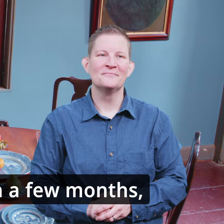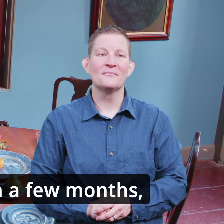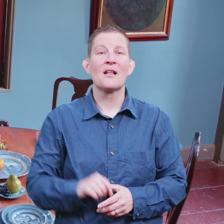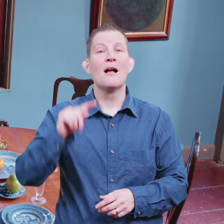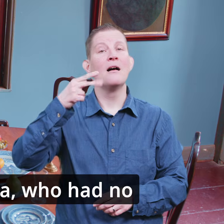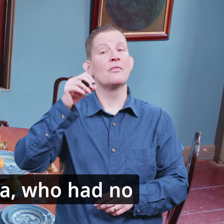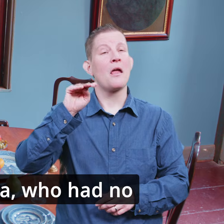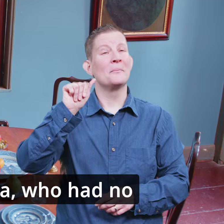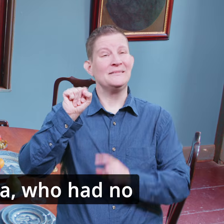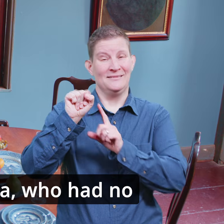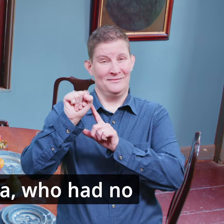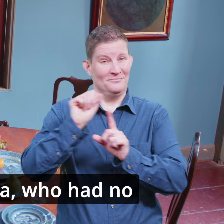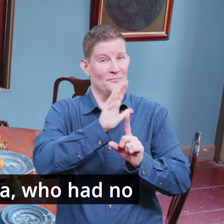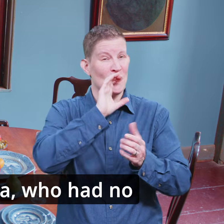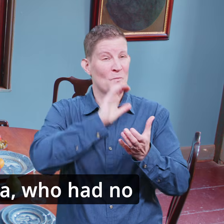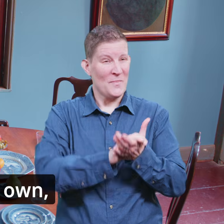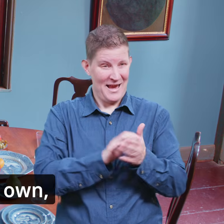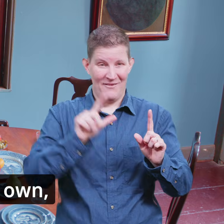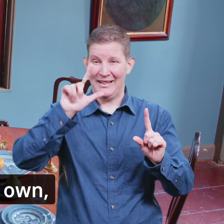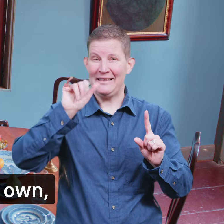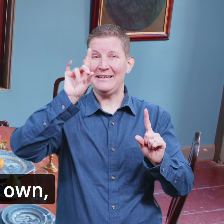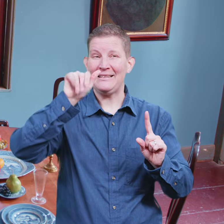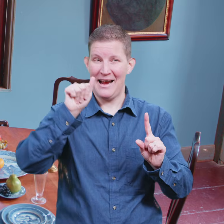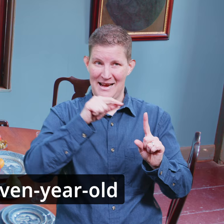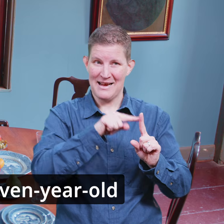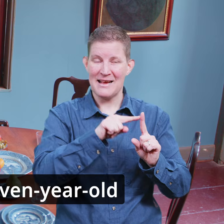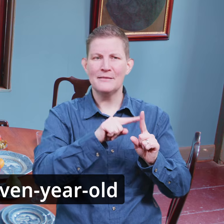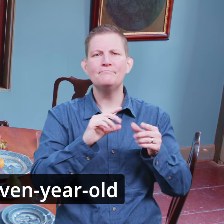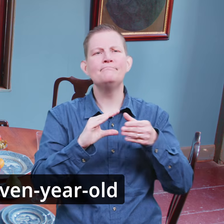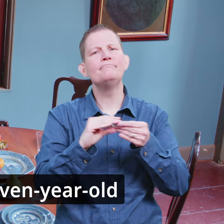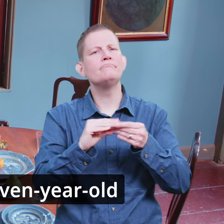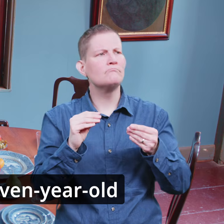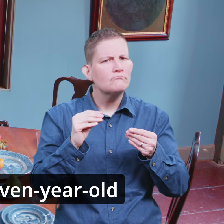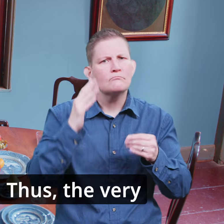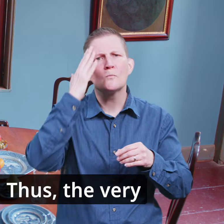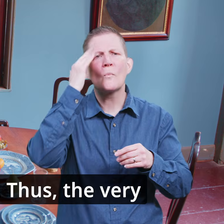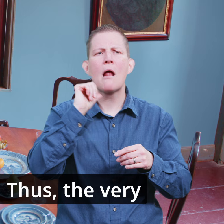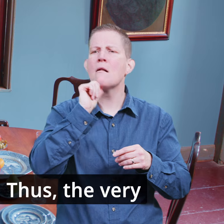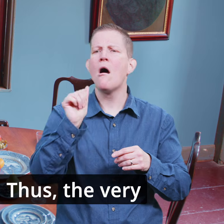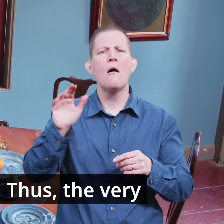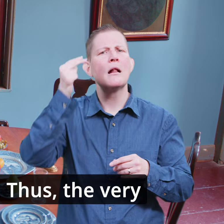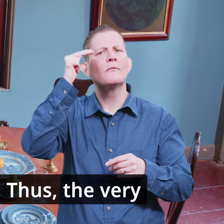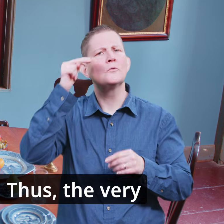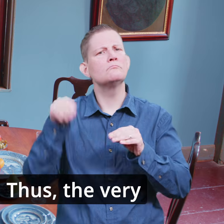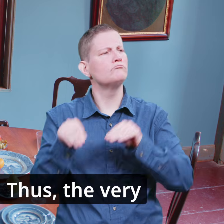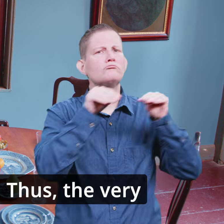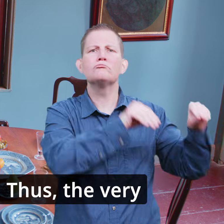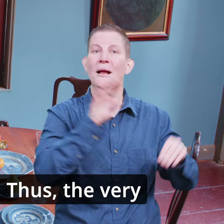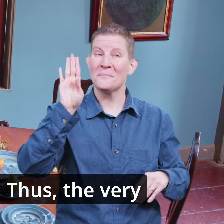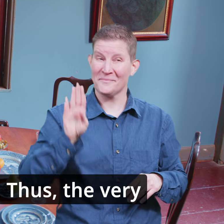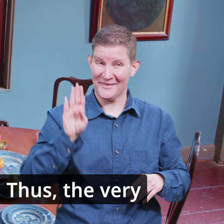Within a few months, Thomas and his wife Lydia, who had no children of their own, offered to raise their 7-year-old nephew John III in